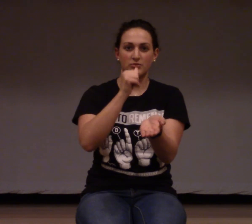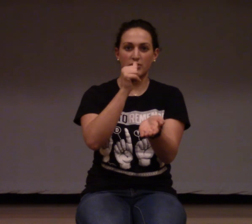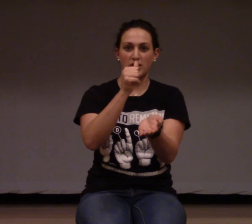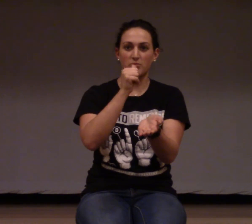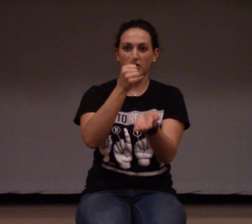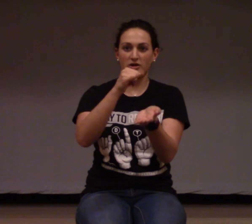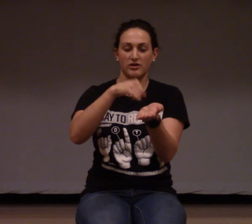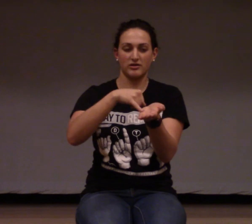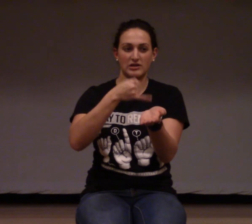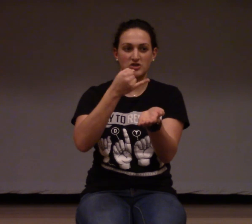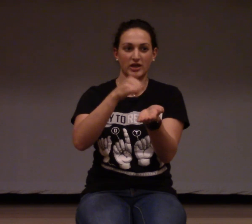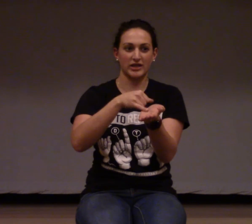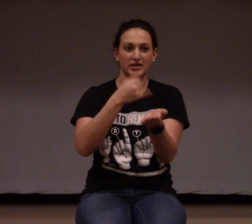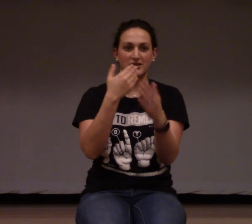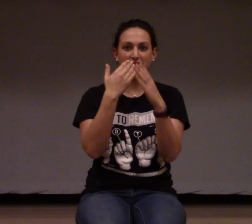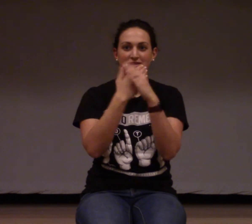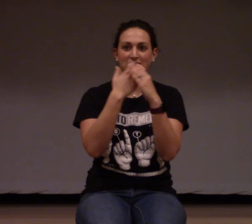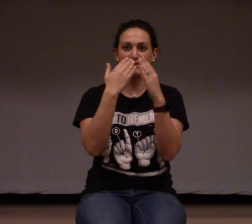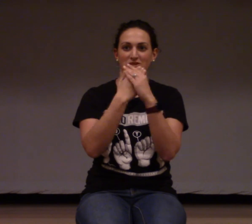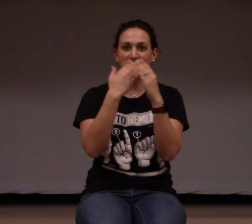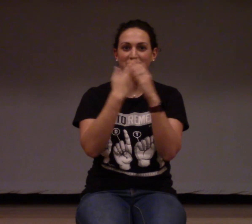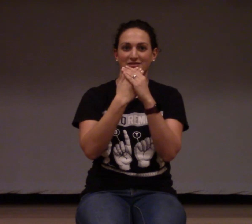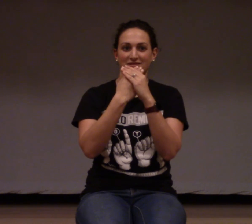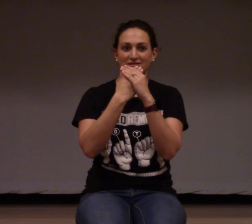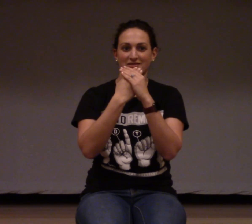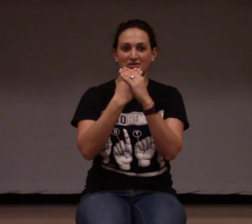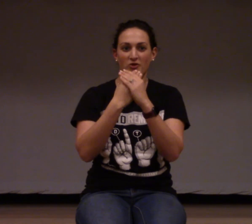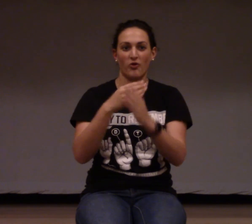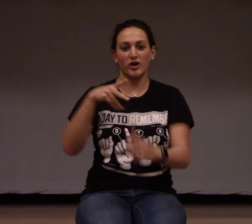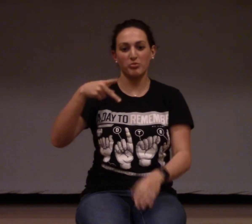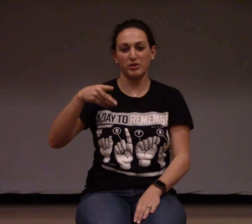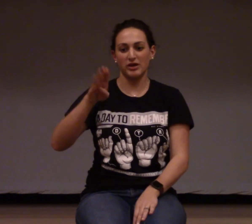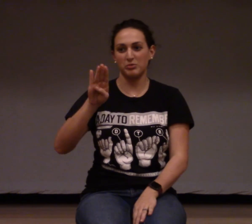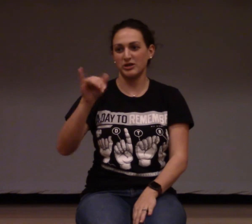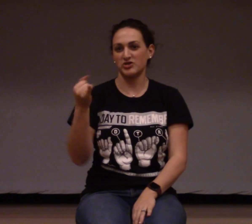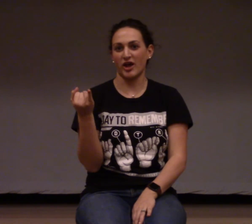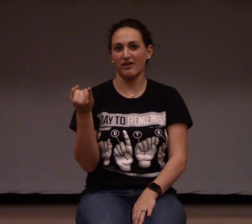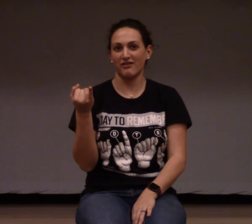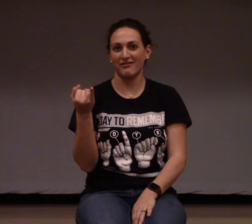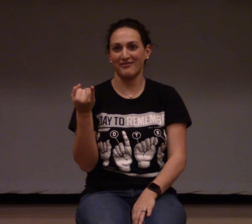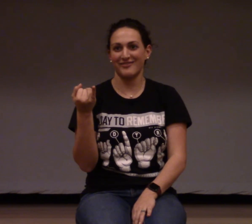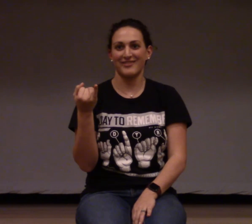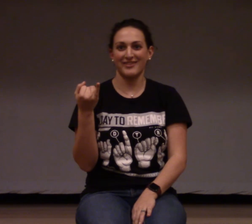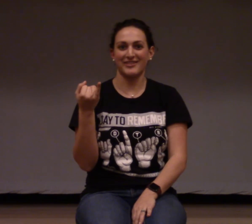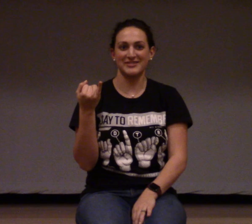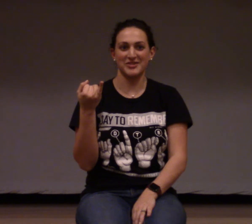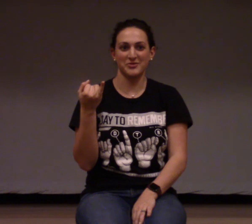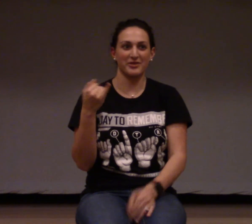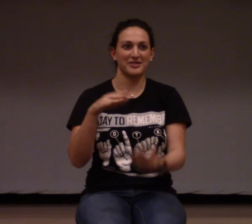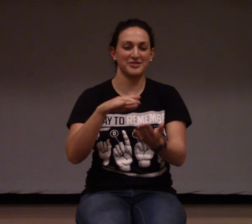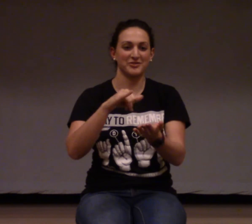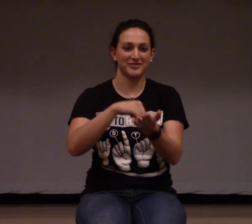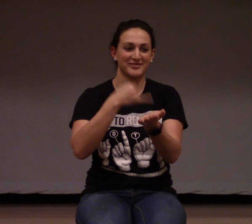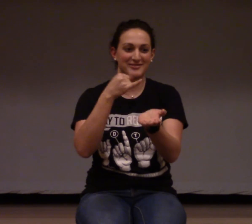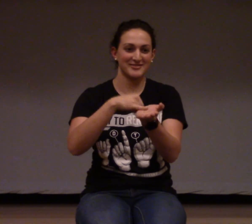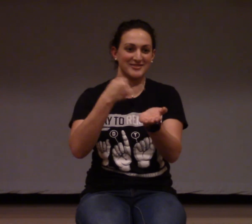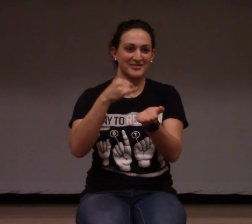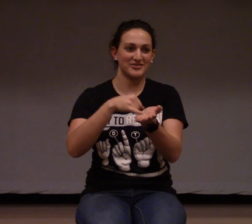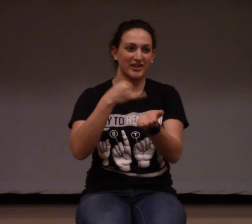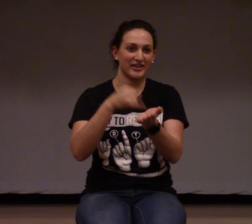Peanut butter and jelly sandwich. Or PBJ. That's also a thing too. Jelly. I